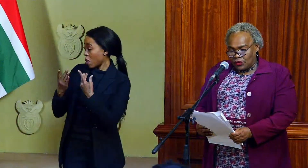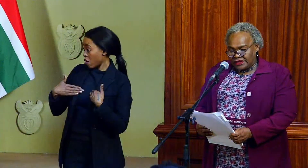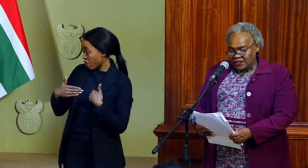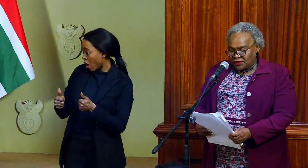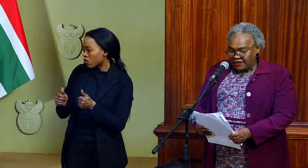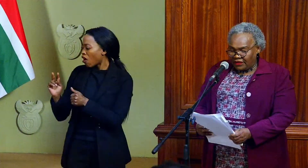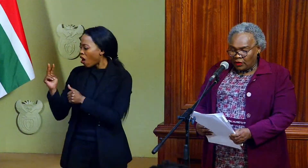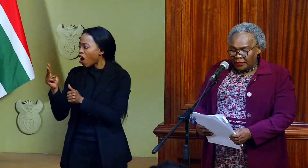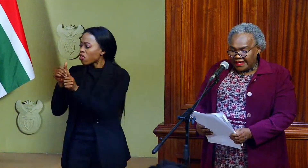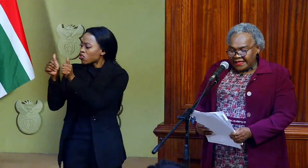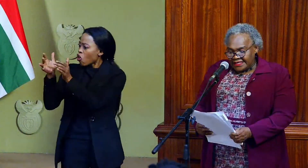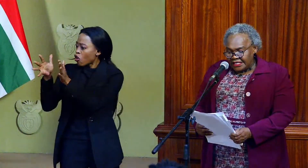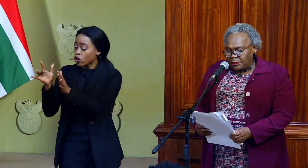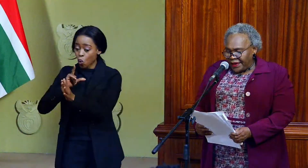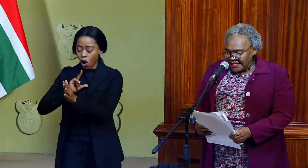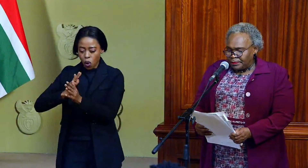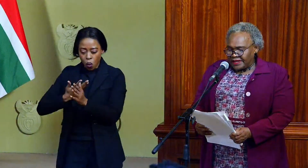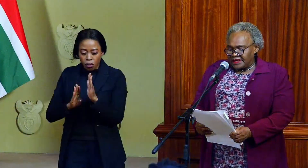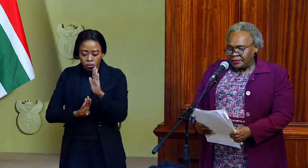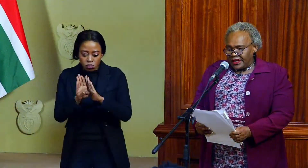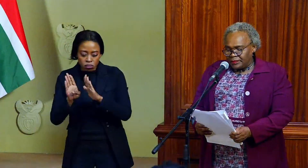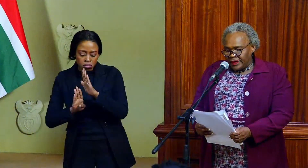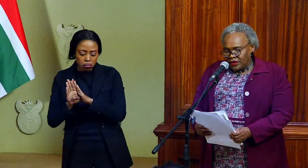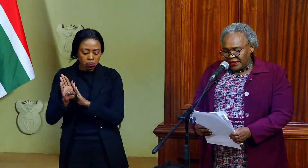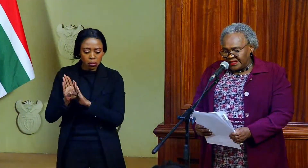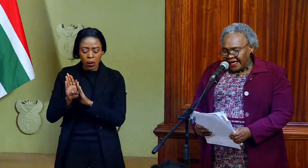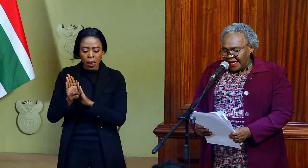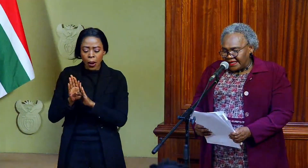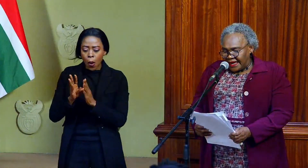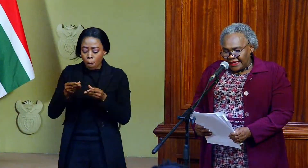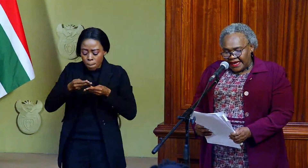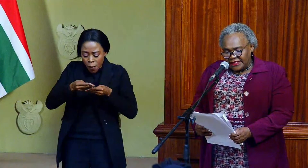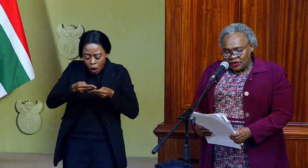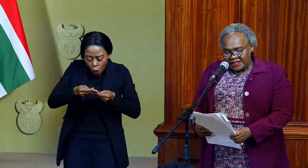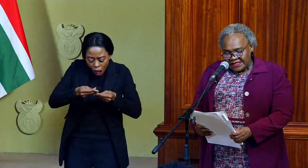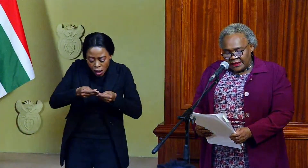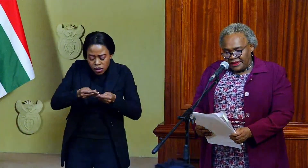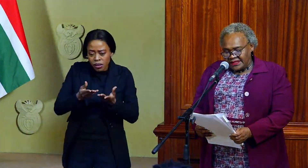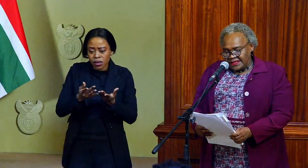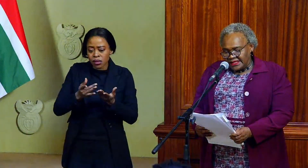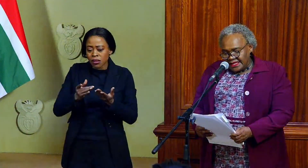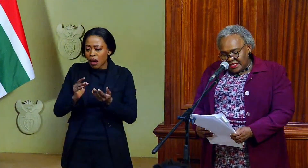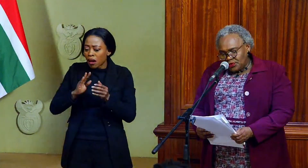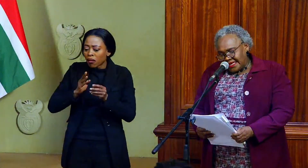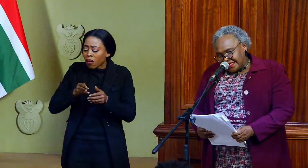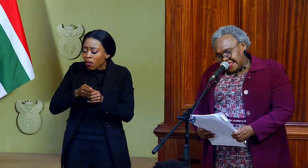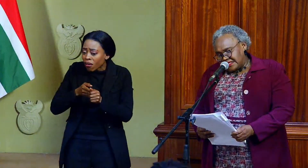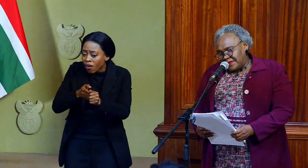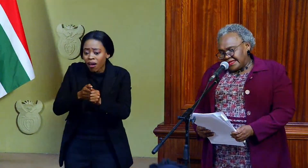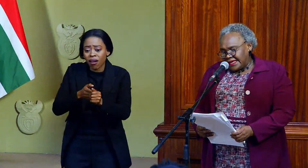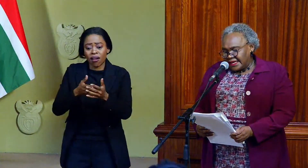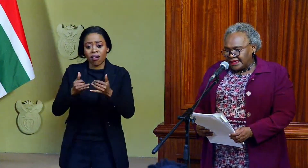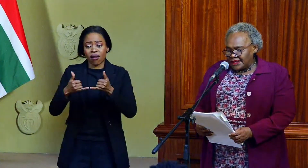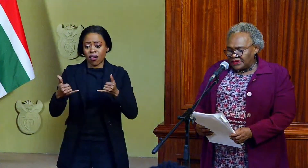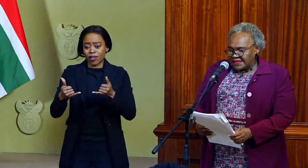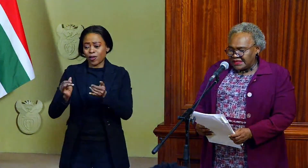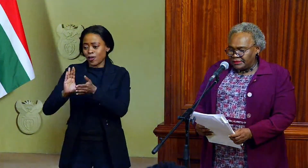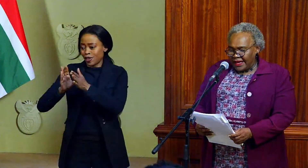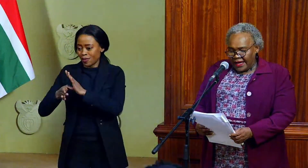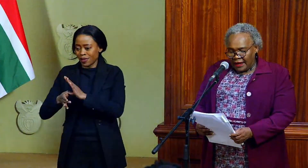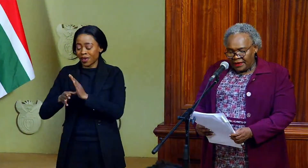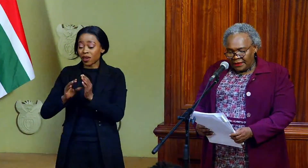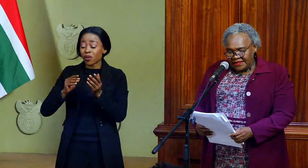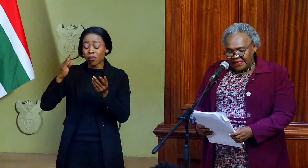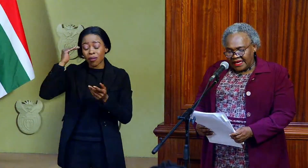related stakeholders to develop 6 best practice manuals and guidelines on disabilities. These will address mental health,